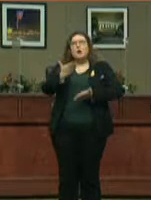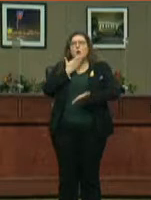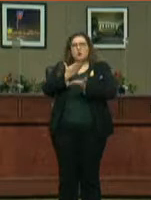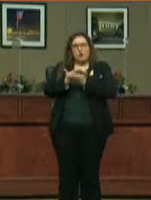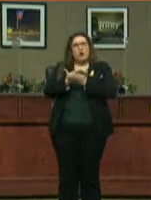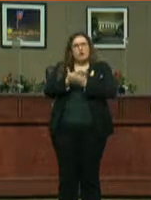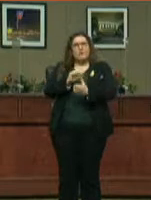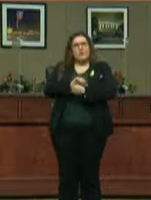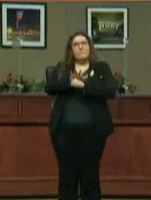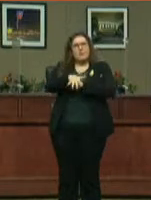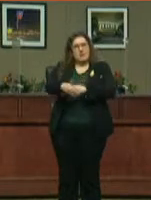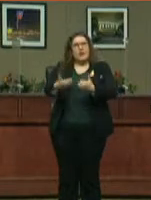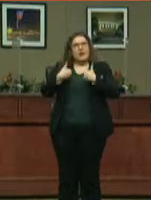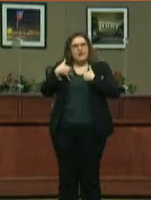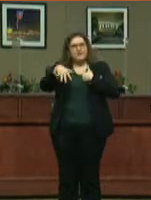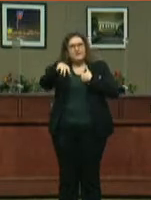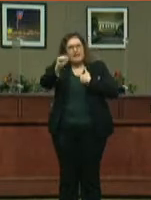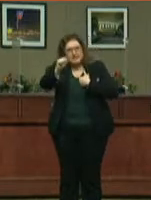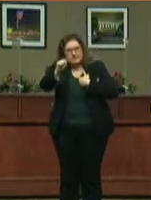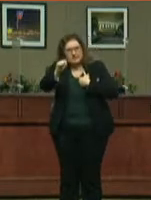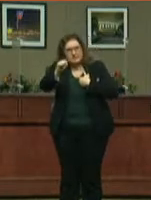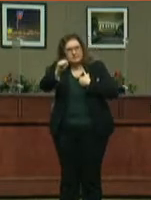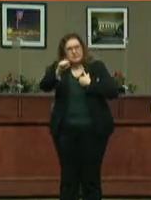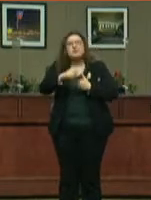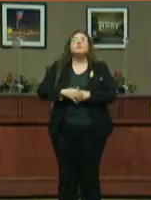levels, but also has been in